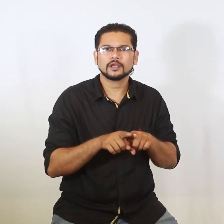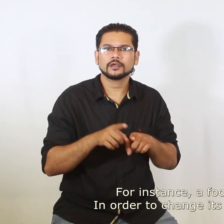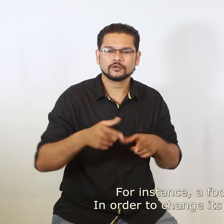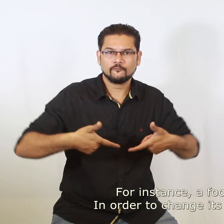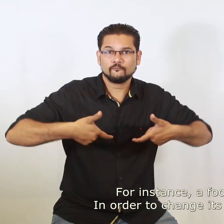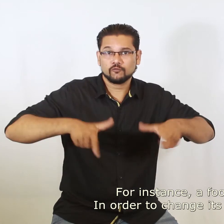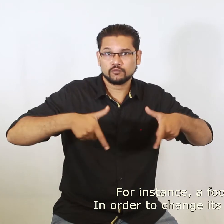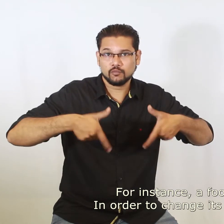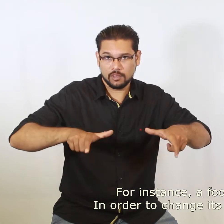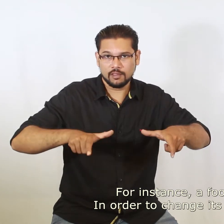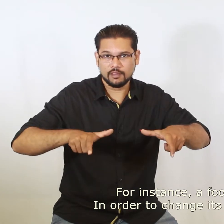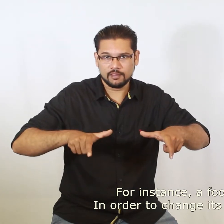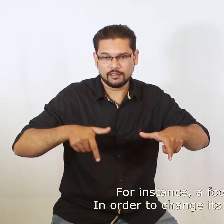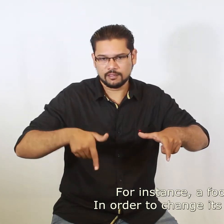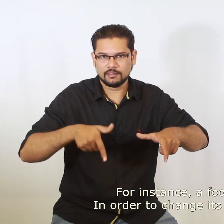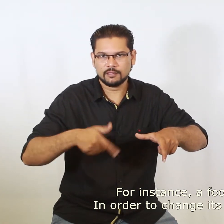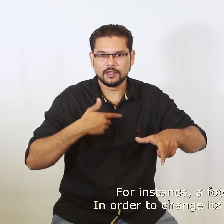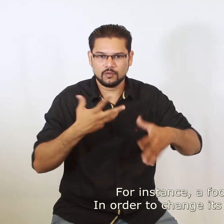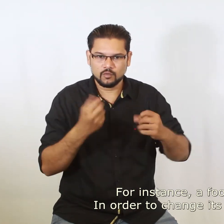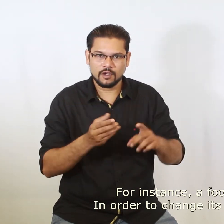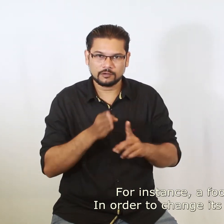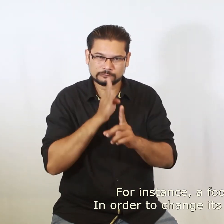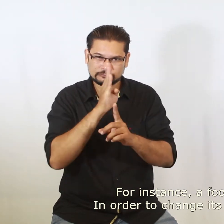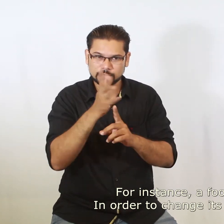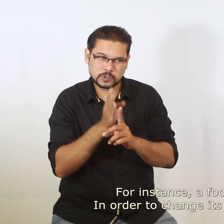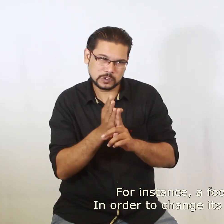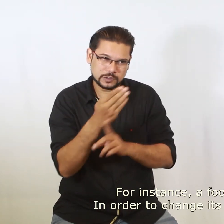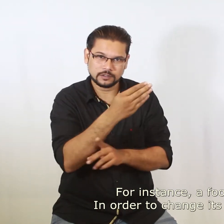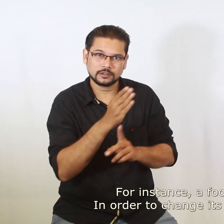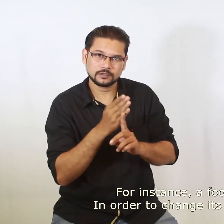For instance, a football. In order to change its direction